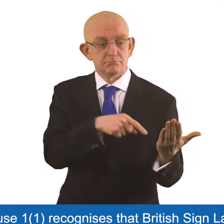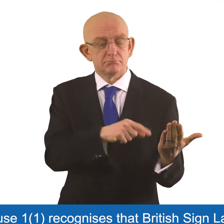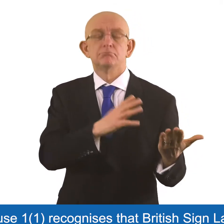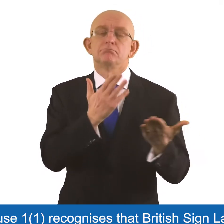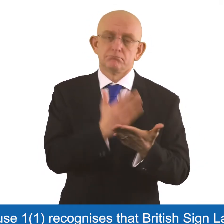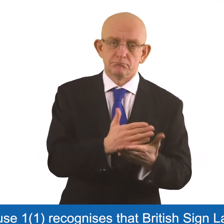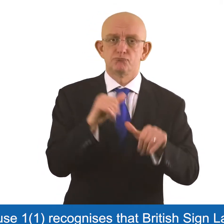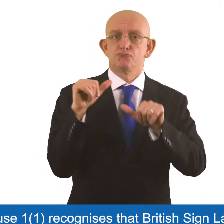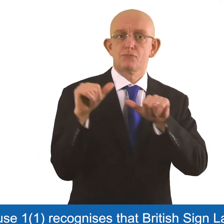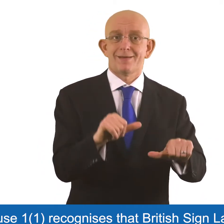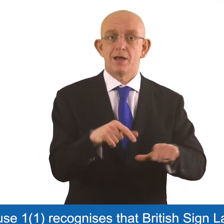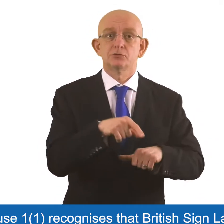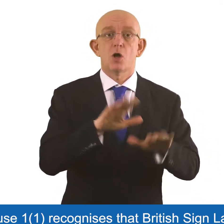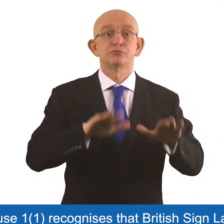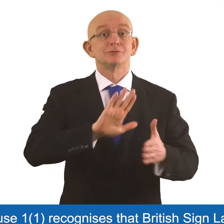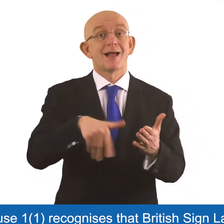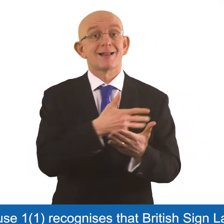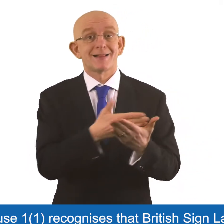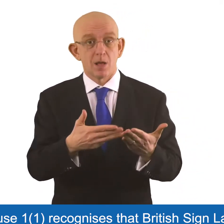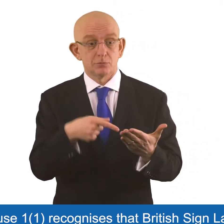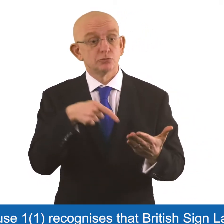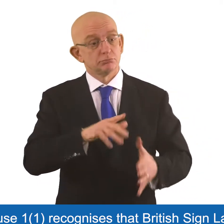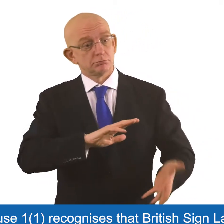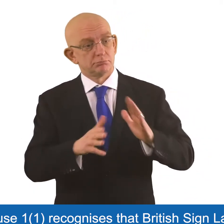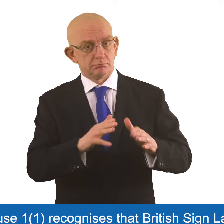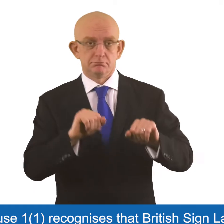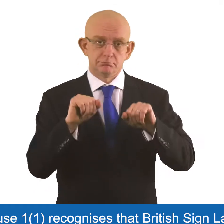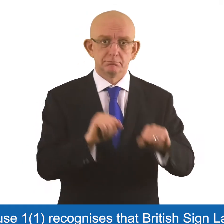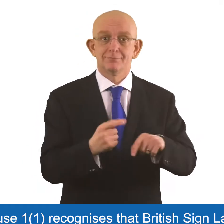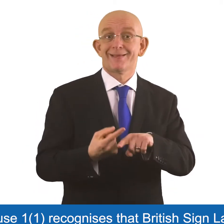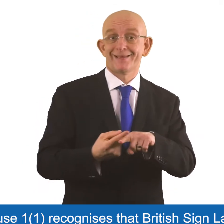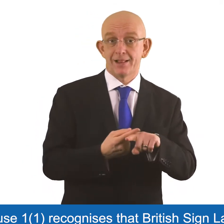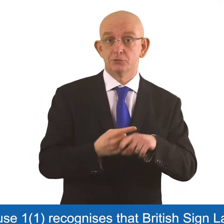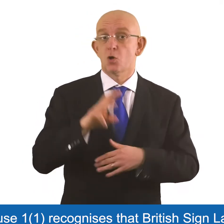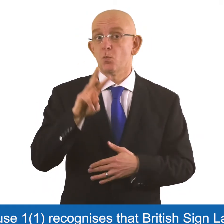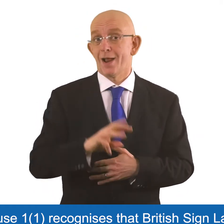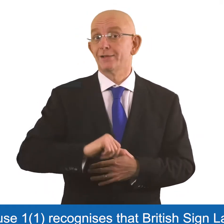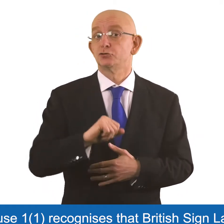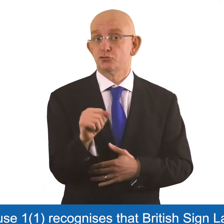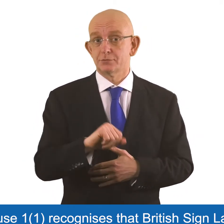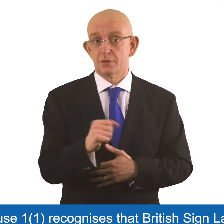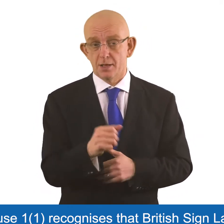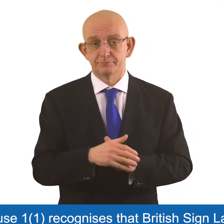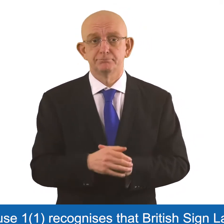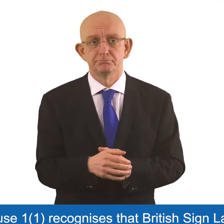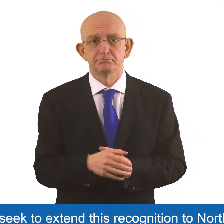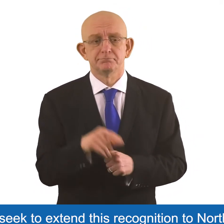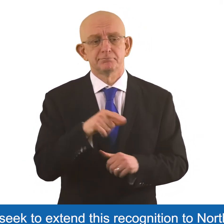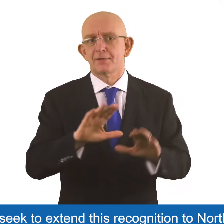1, close brackets, recognises that British Sign Language is a language of England, Wales and Scotland. It does